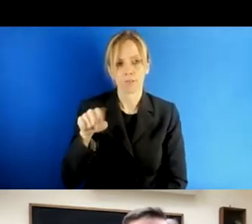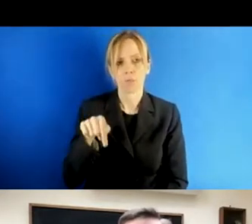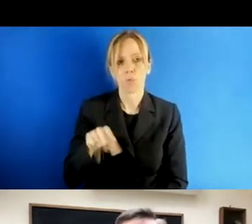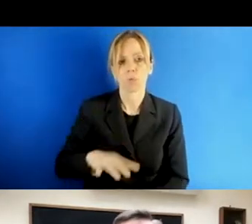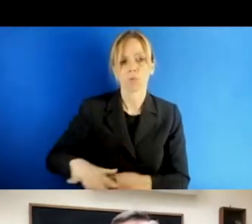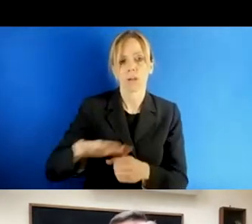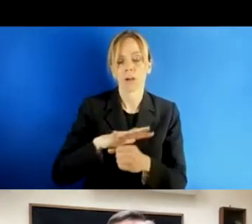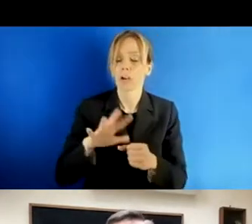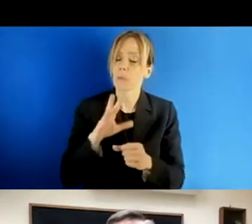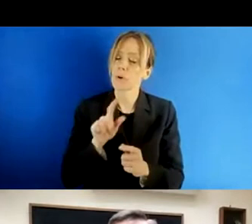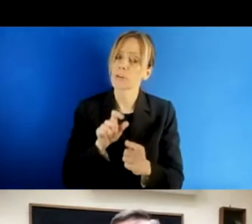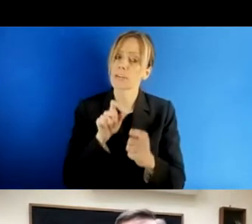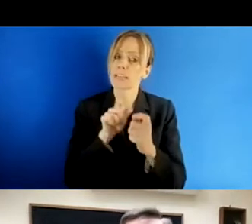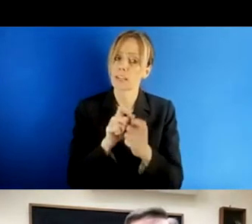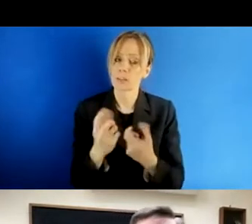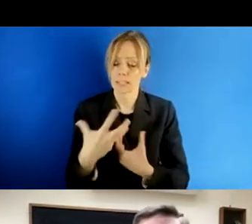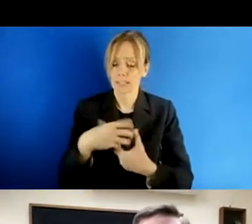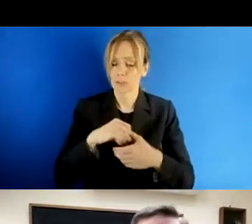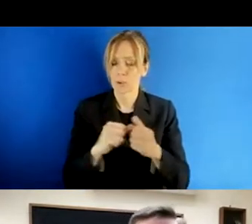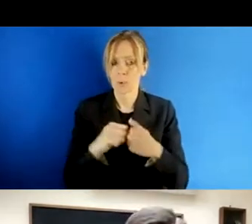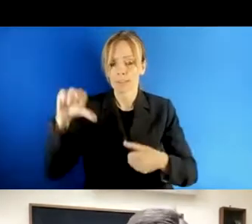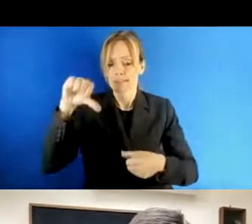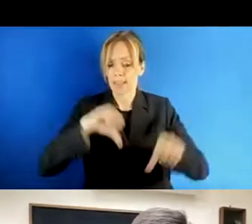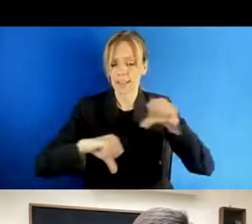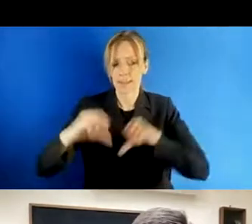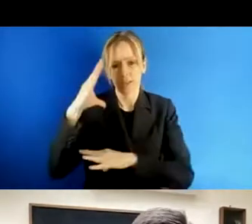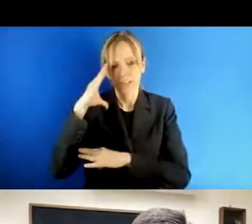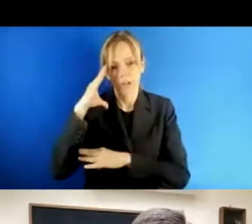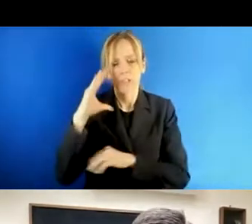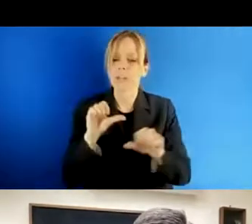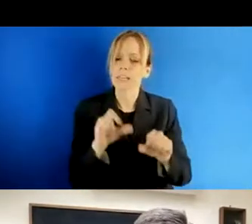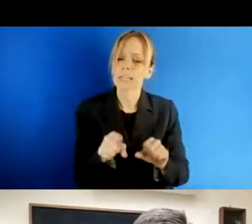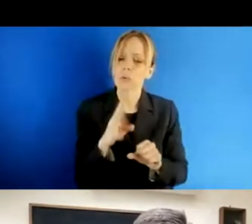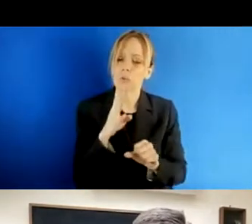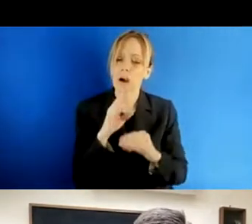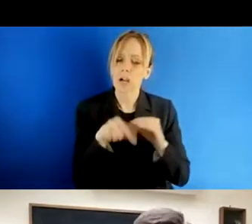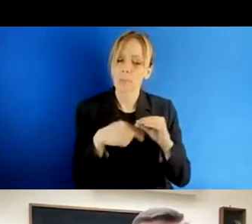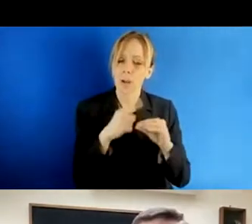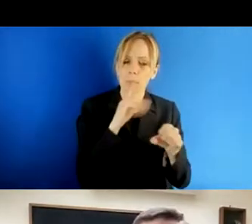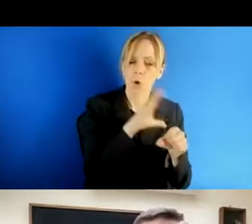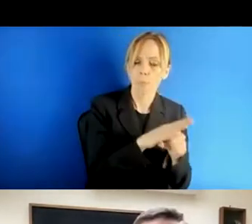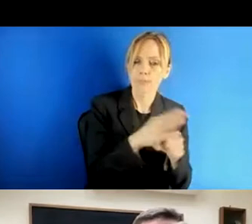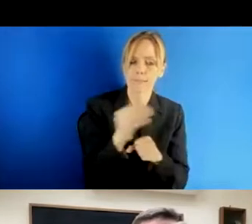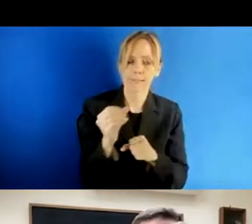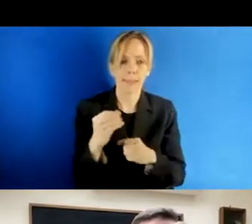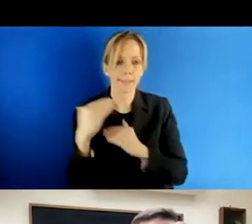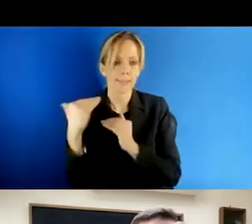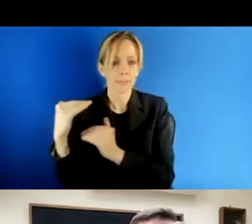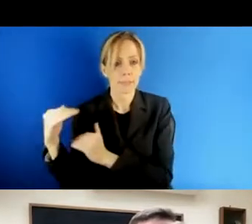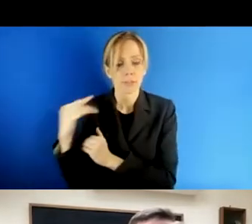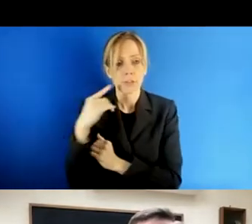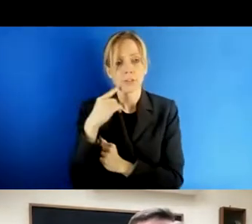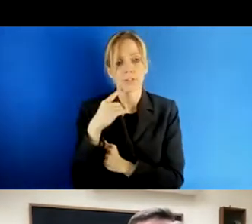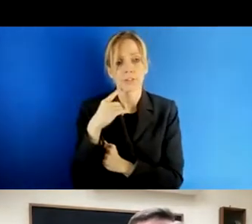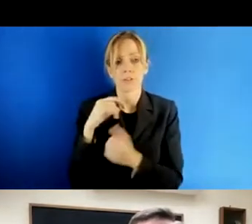knowledge. Can you speak to the promises and the limitations that universal design